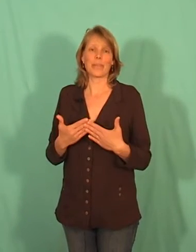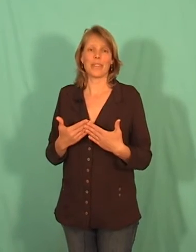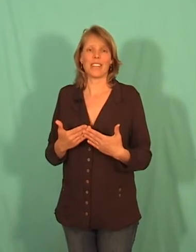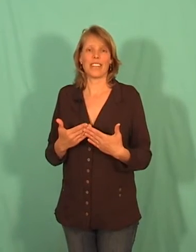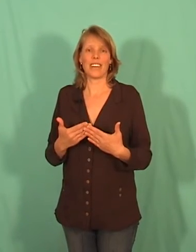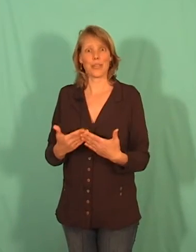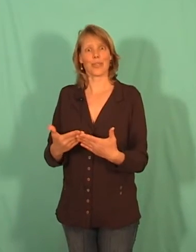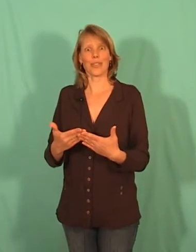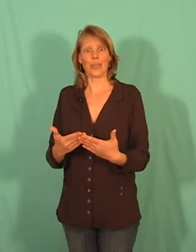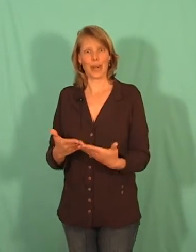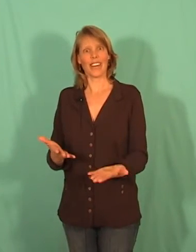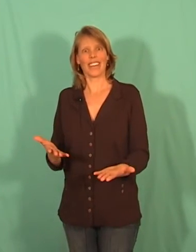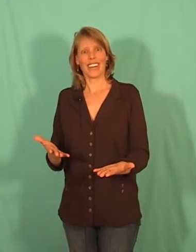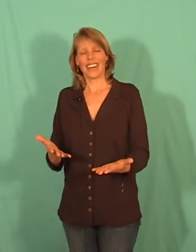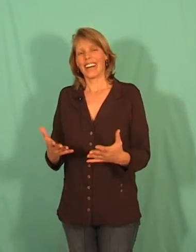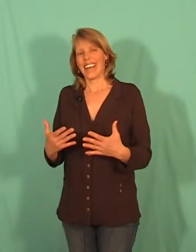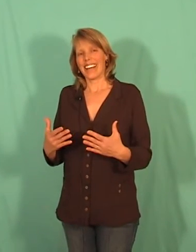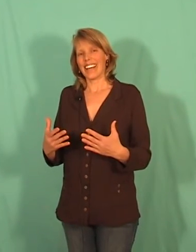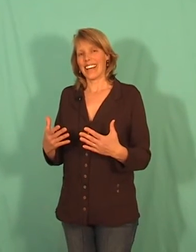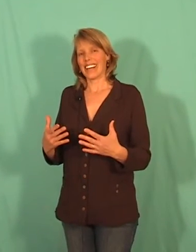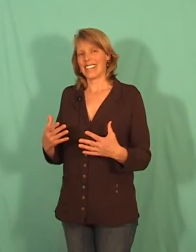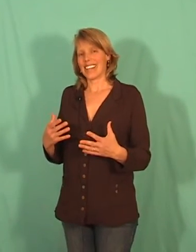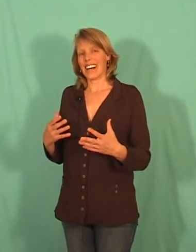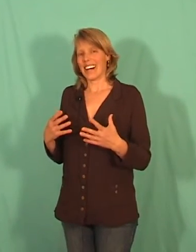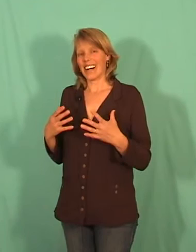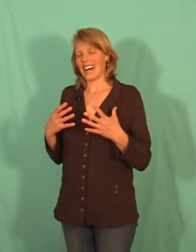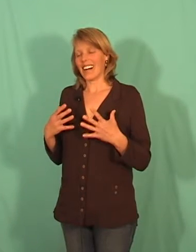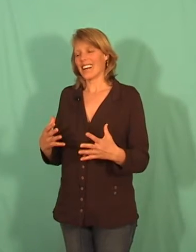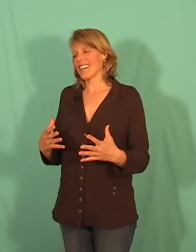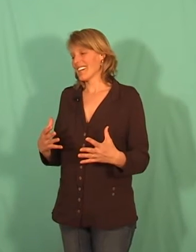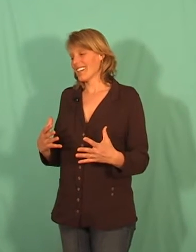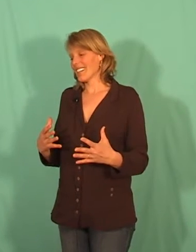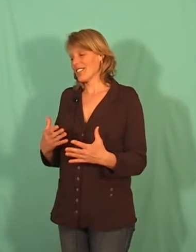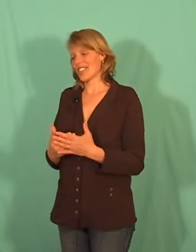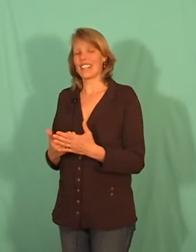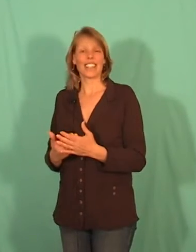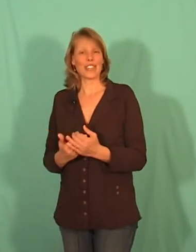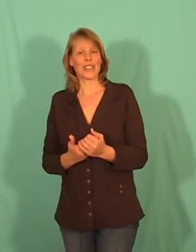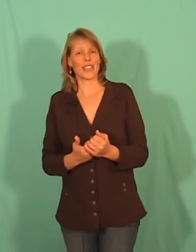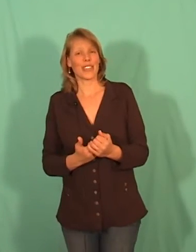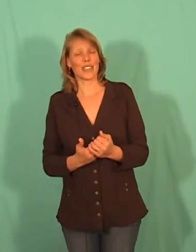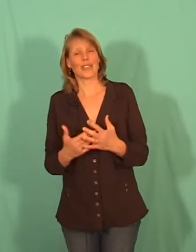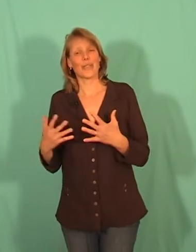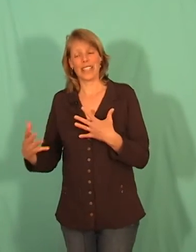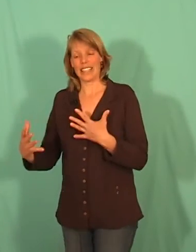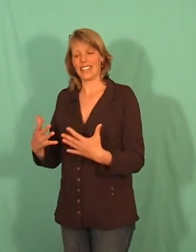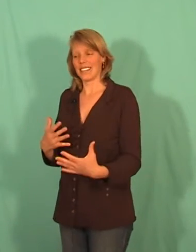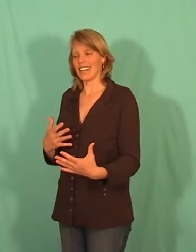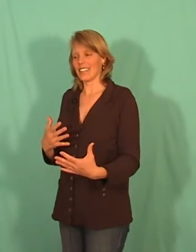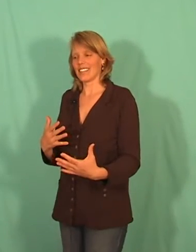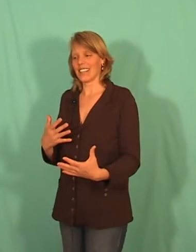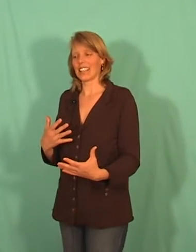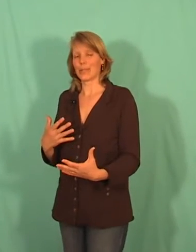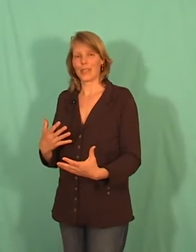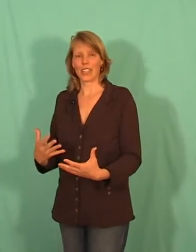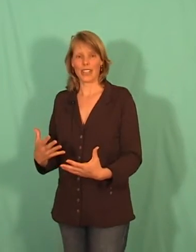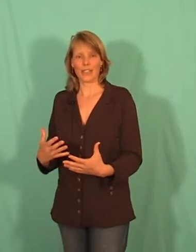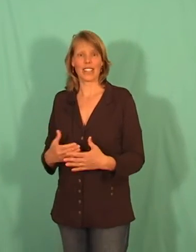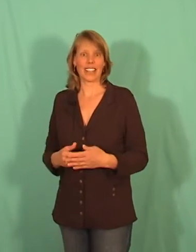be understood, right? And I just think it is so neat that sign language can facilitate